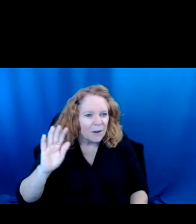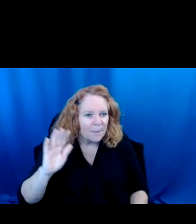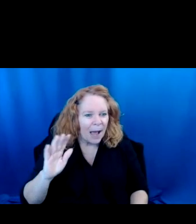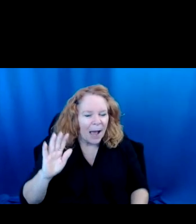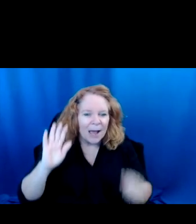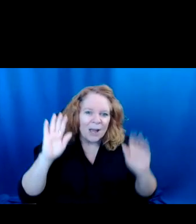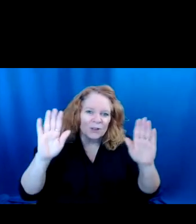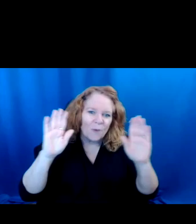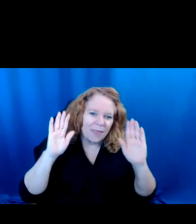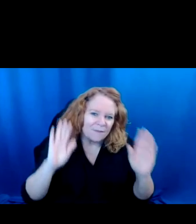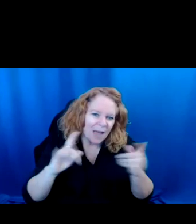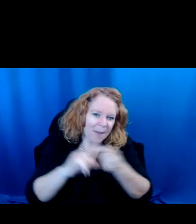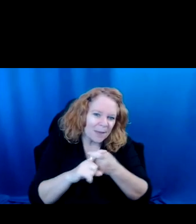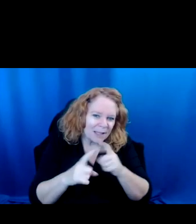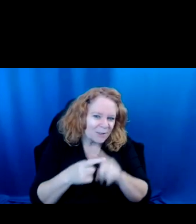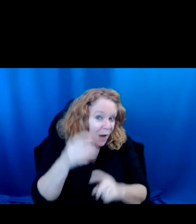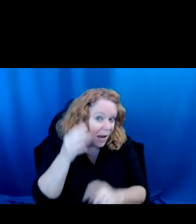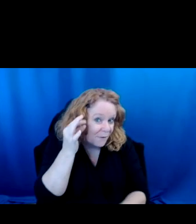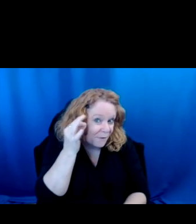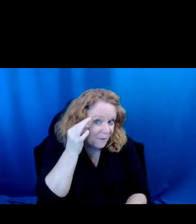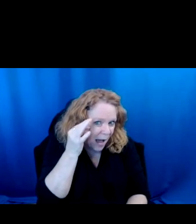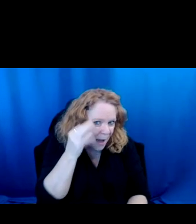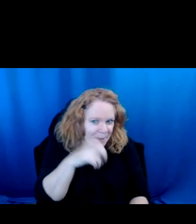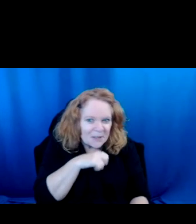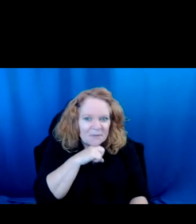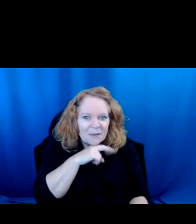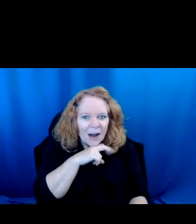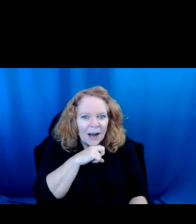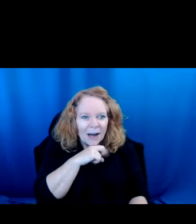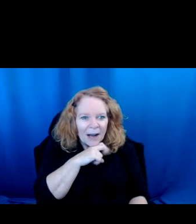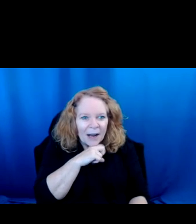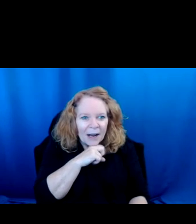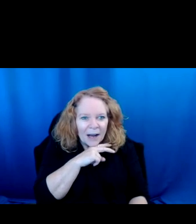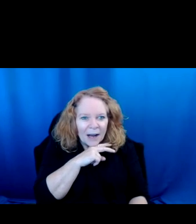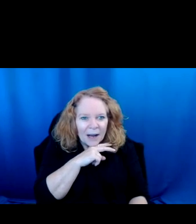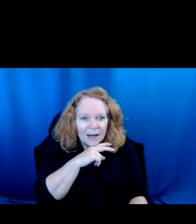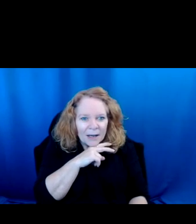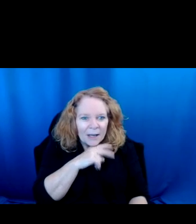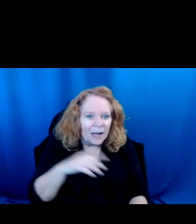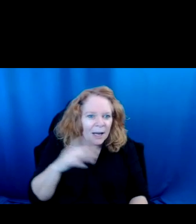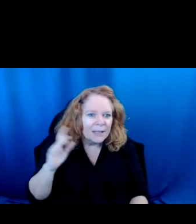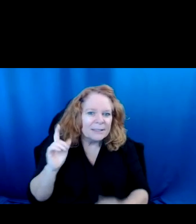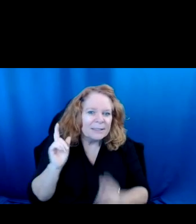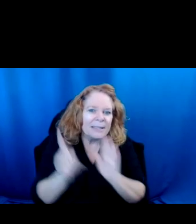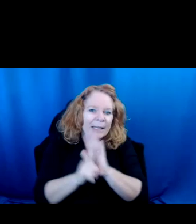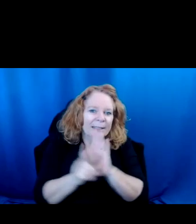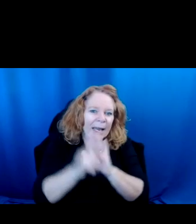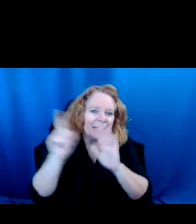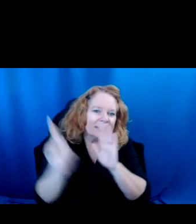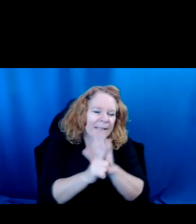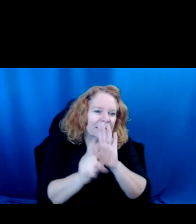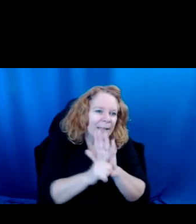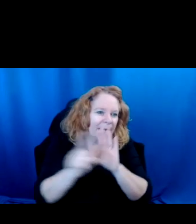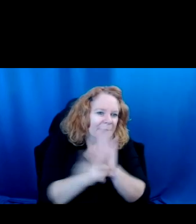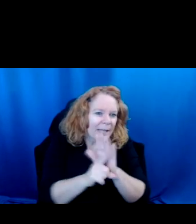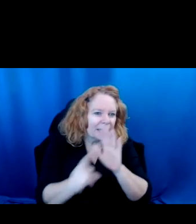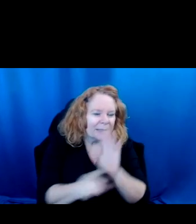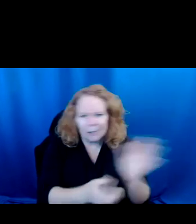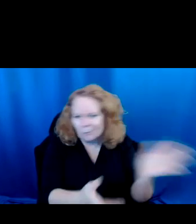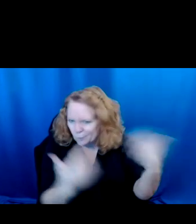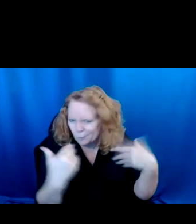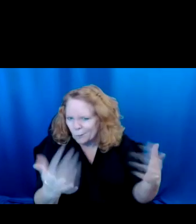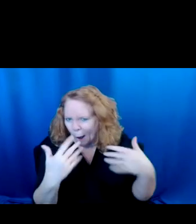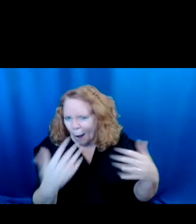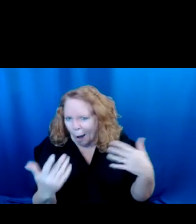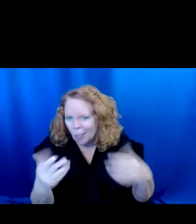fabulous friend, Fabby. Ding, ding, ding, ding, ding, ding, ding, ding, ding. "All